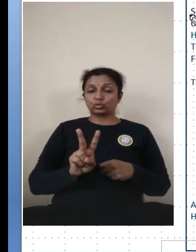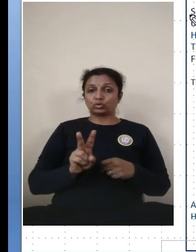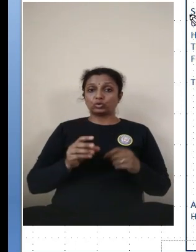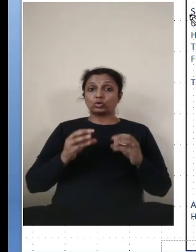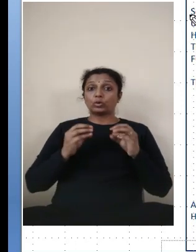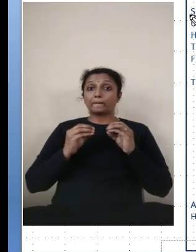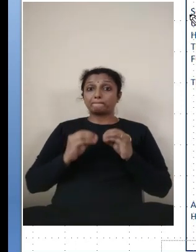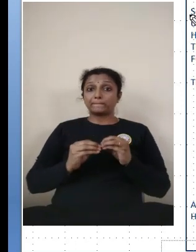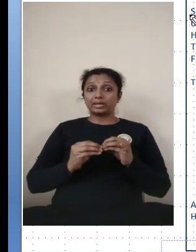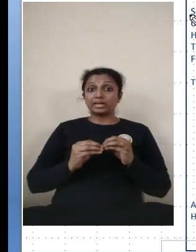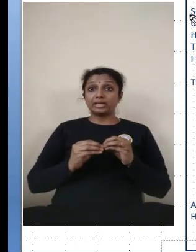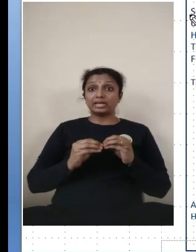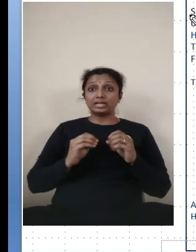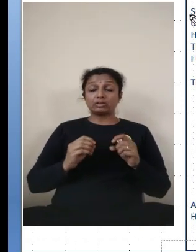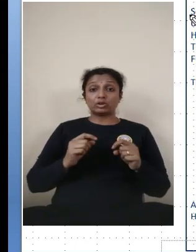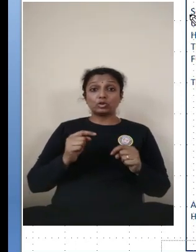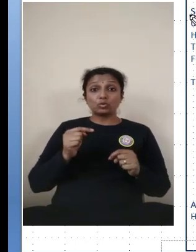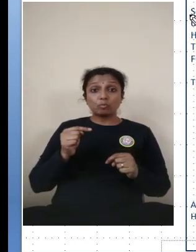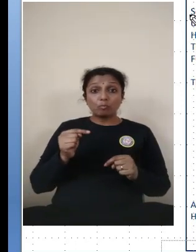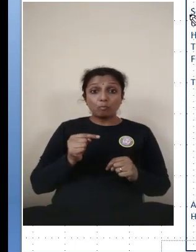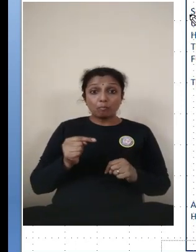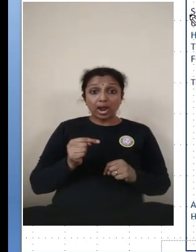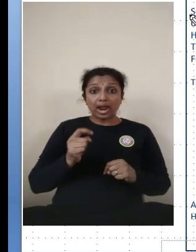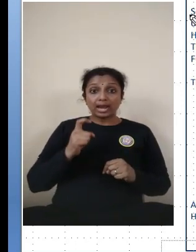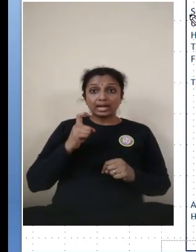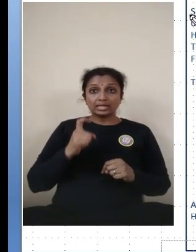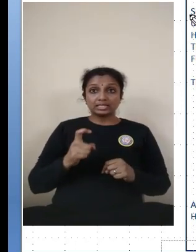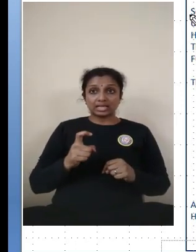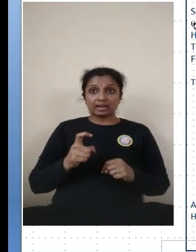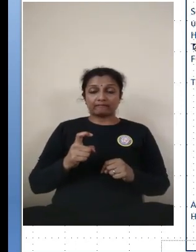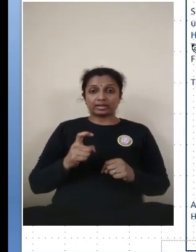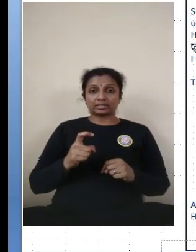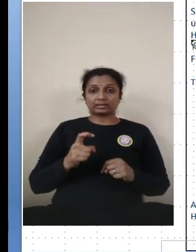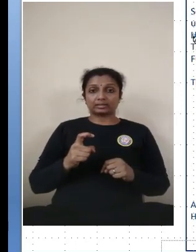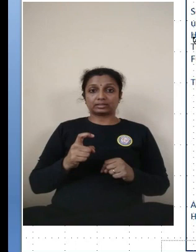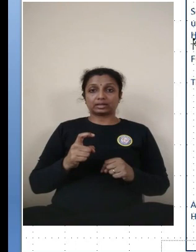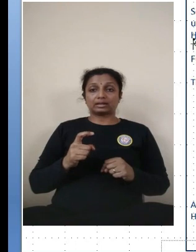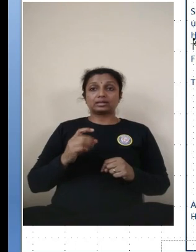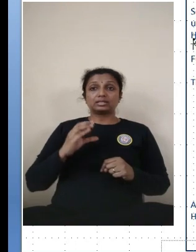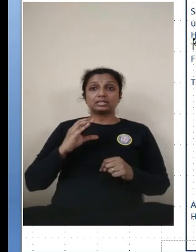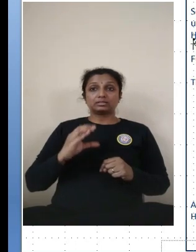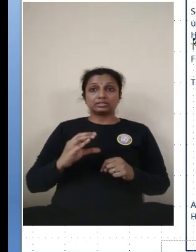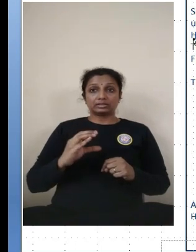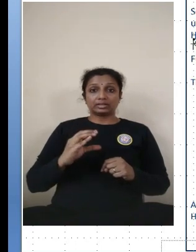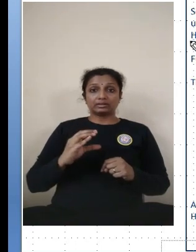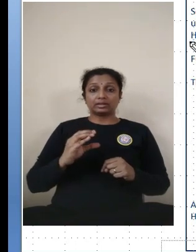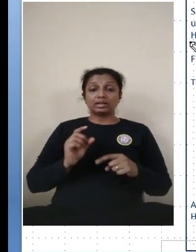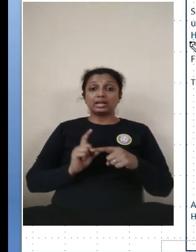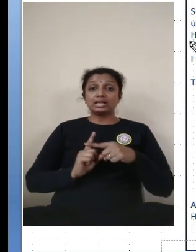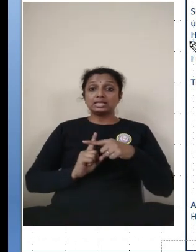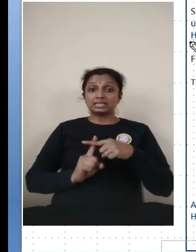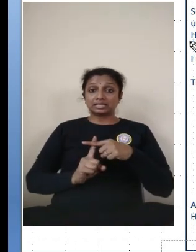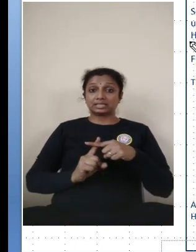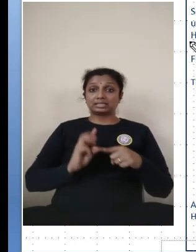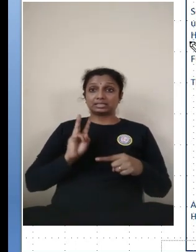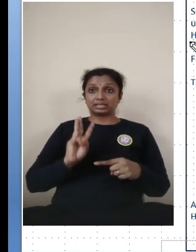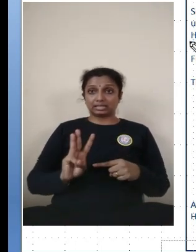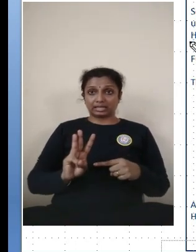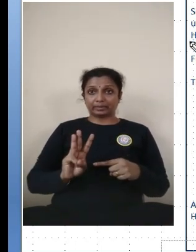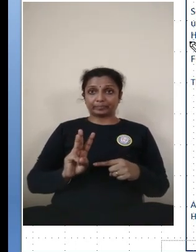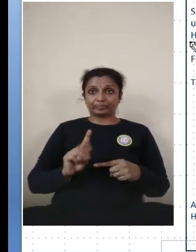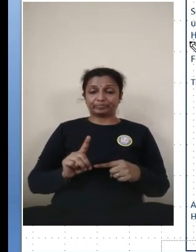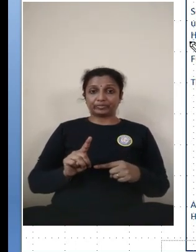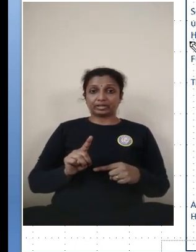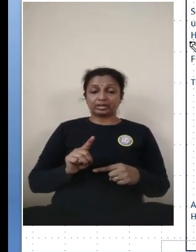form, that is ax squared plus bx plus c is equal to 0. So you will get a is equal to plus